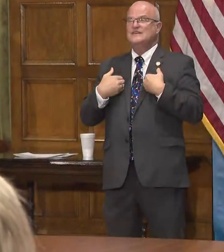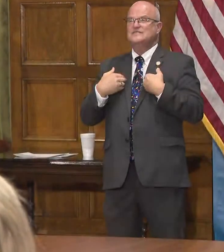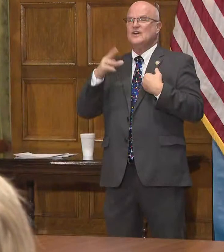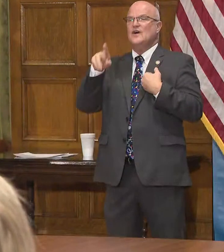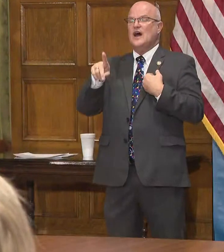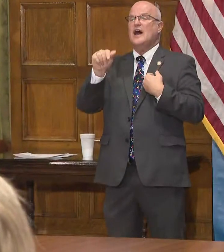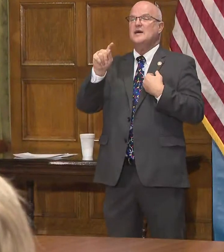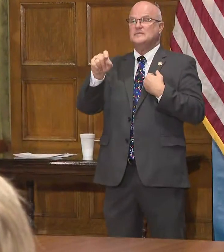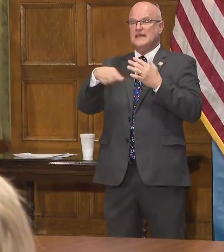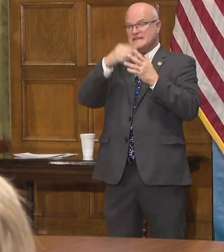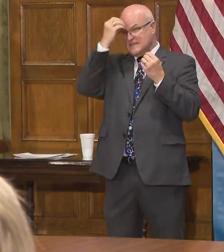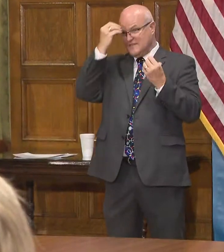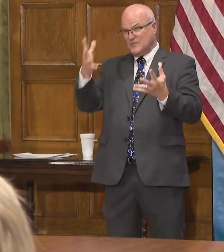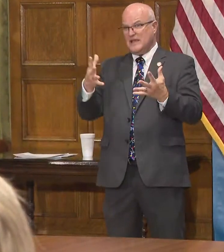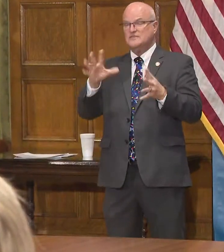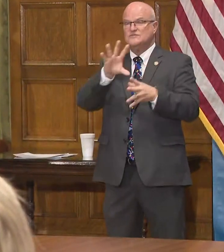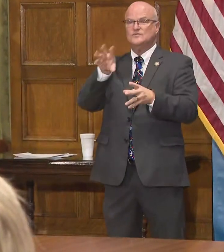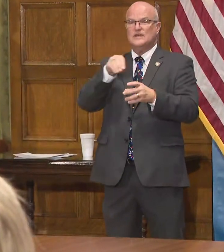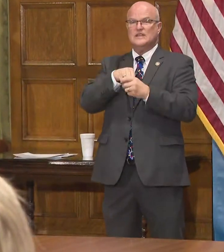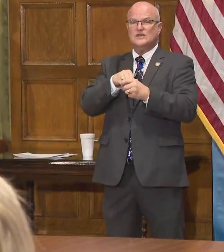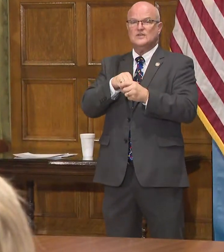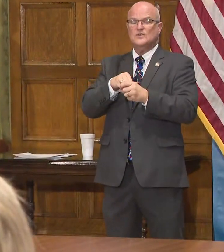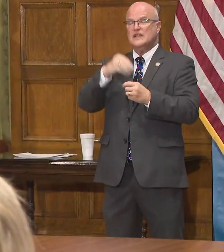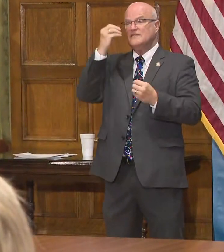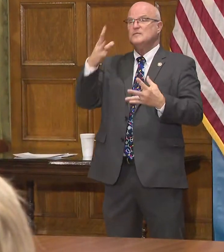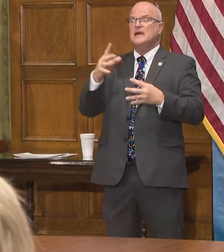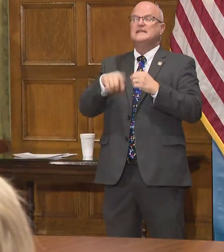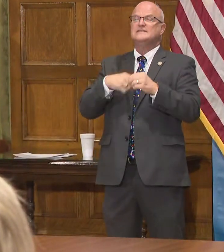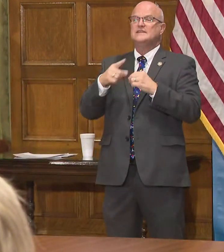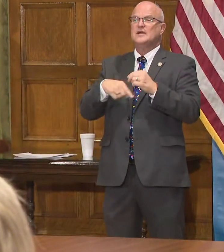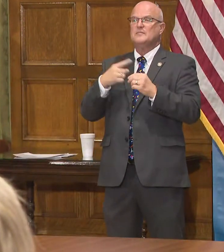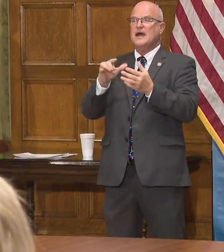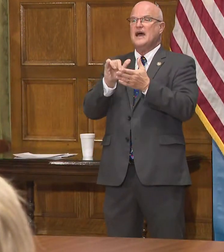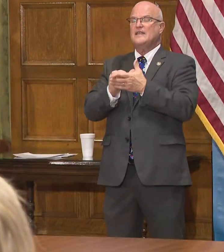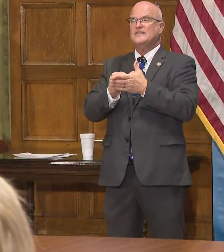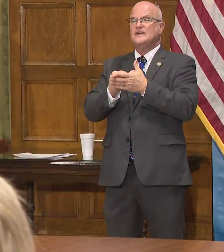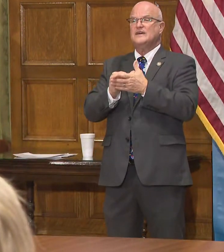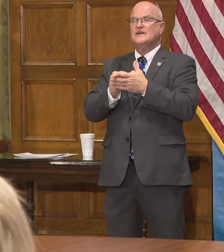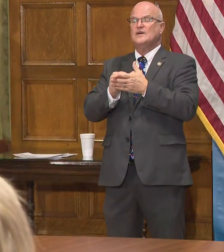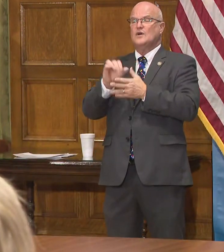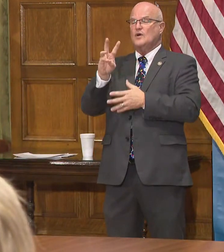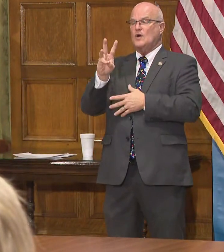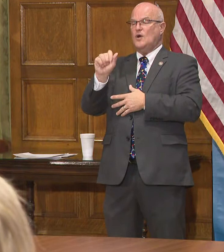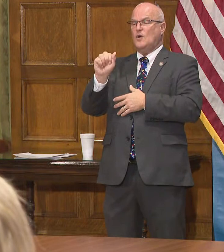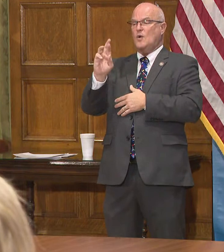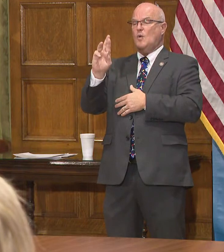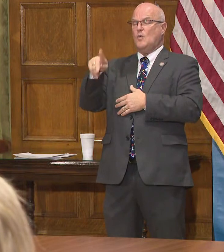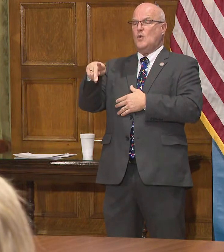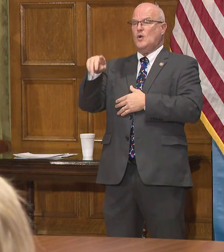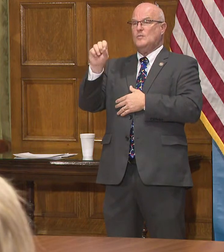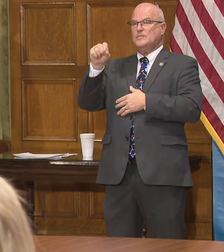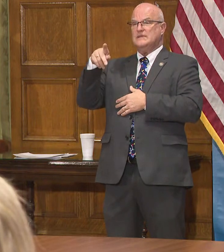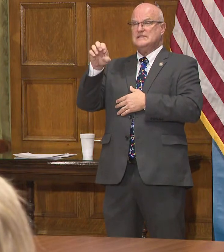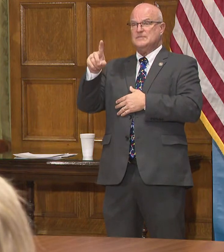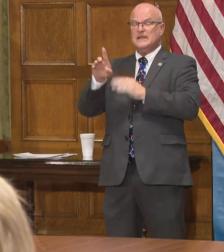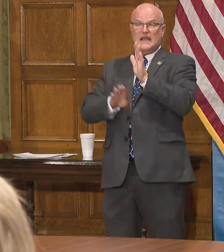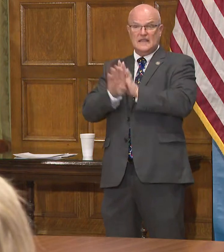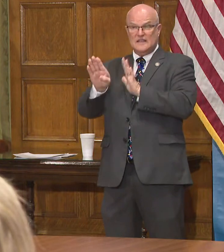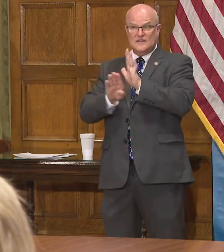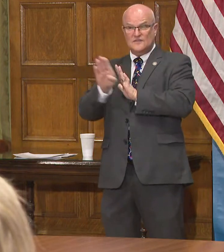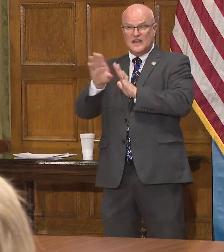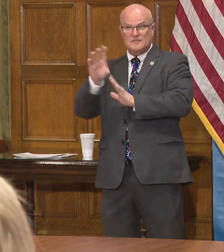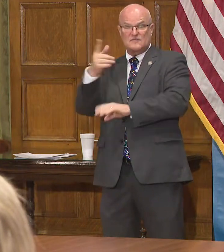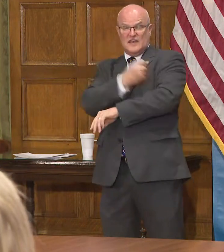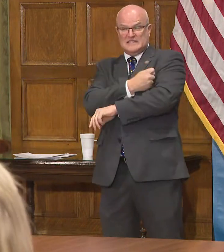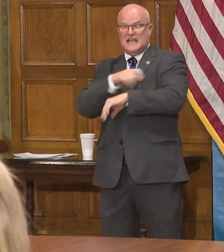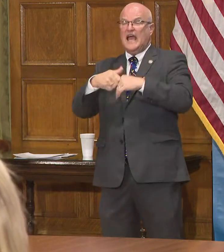updated this information to include information about the Operation Warp Speed, how the vaccines were developed, how the vaccines